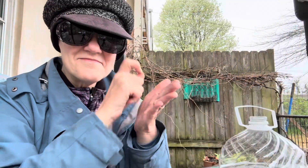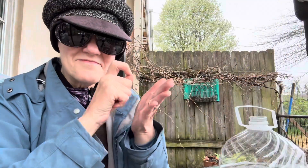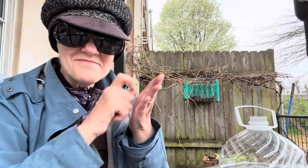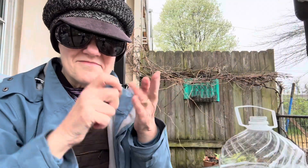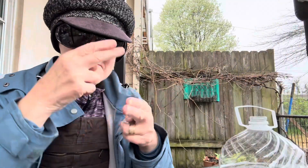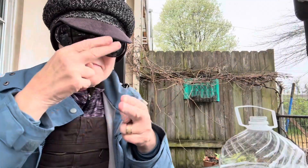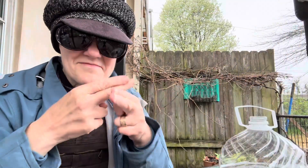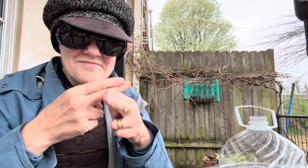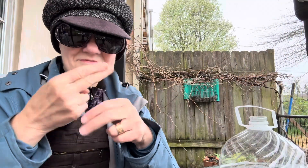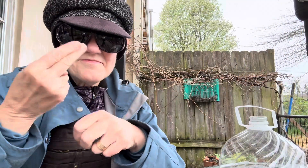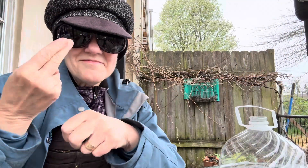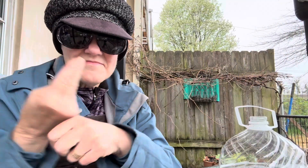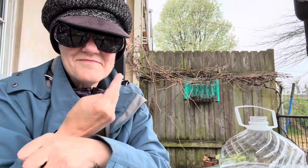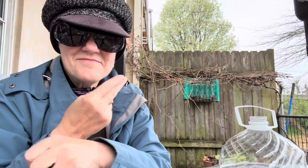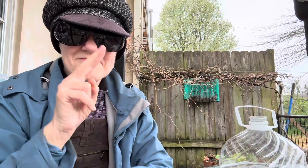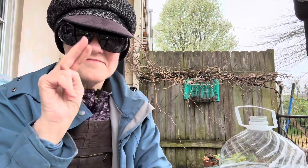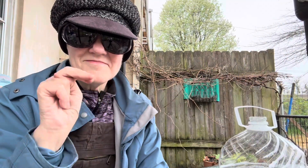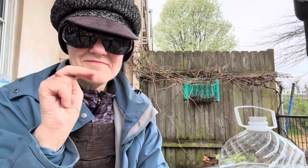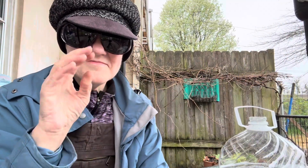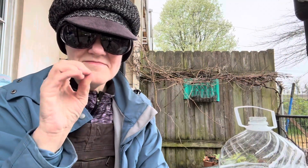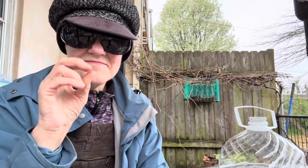And write the name.